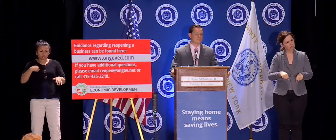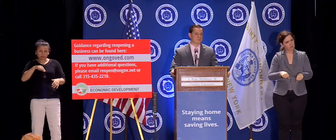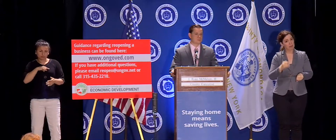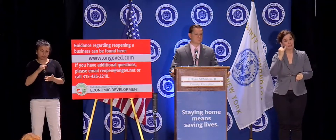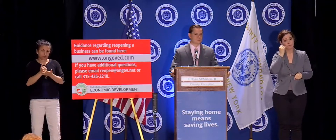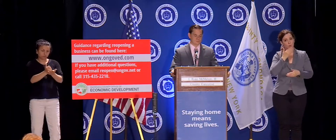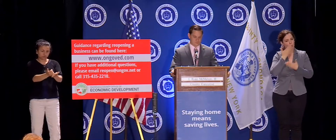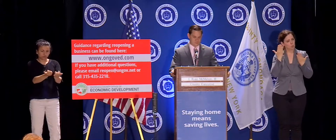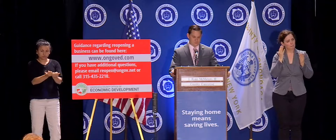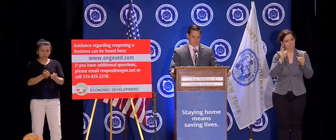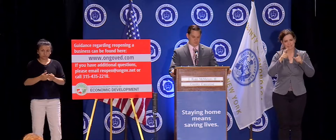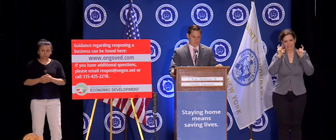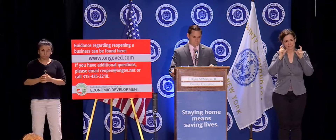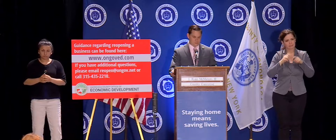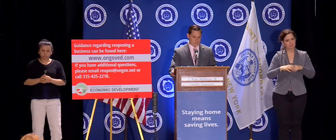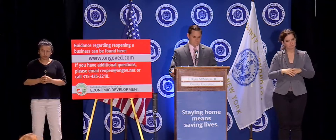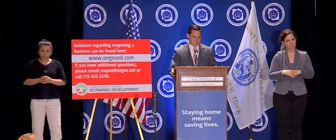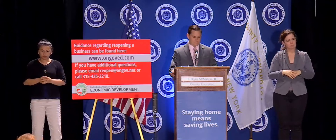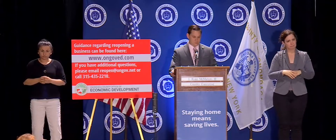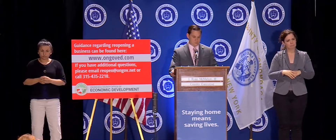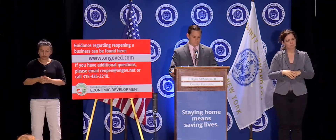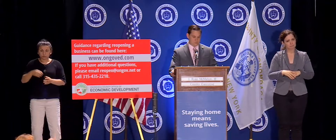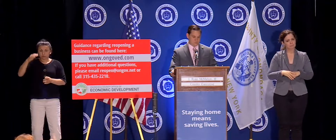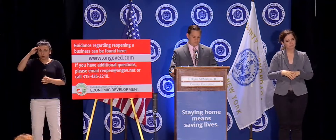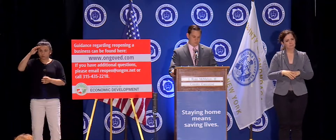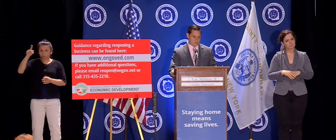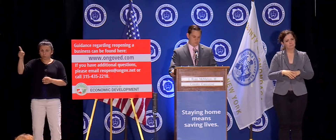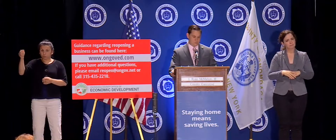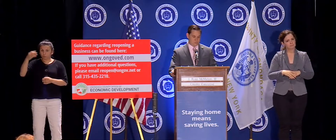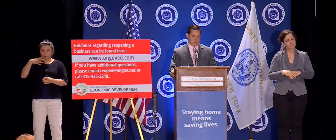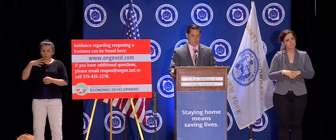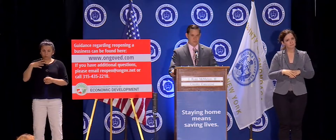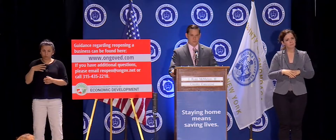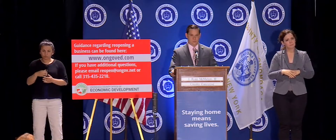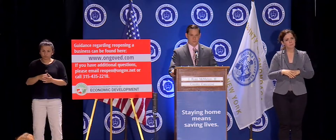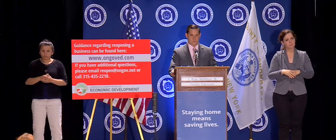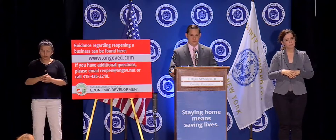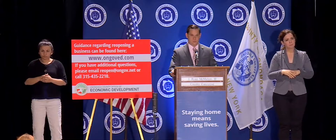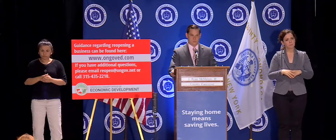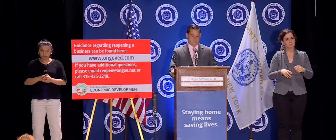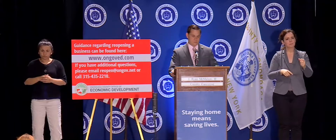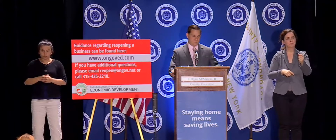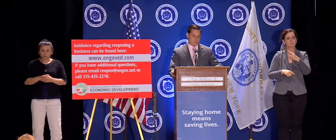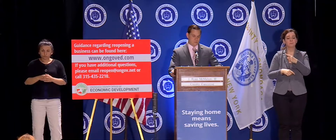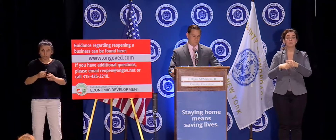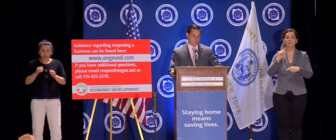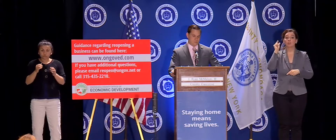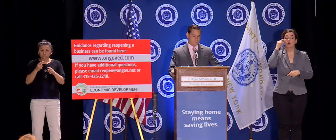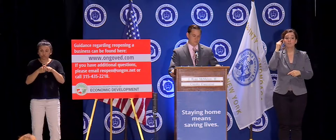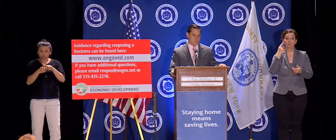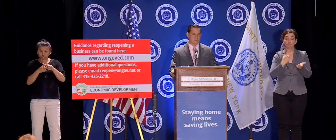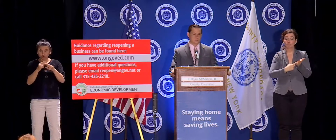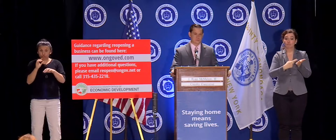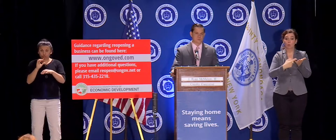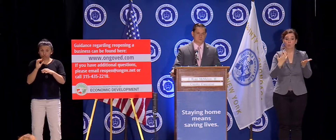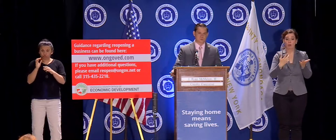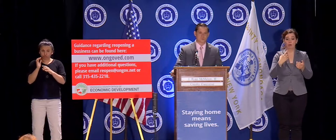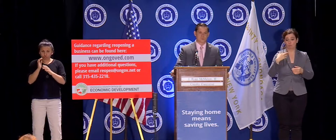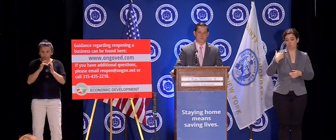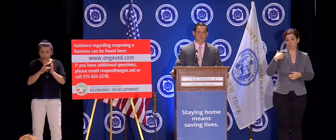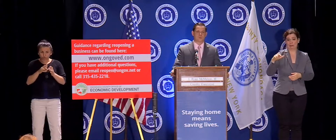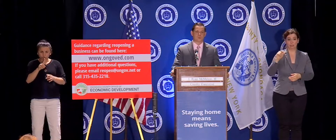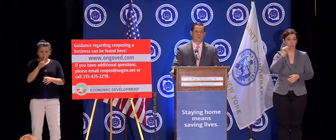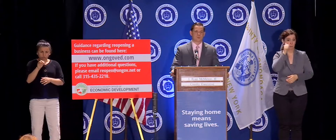Today, the governor mentioned that starting tomorrow, religious gatherings can start up to 10 people, and yesterday you were mentioning that you would like to see a 25%